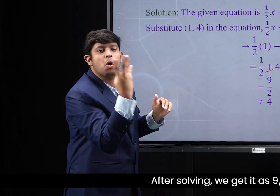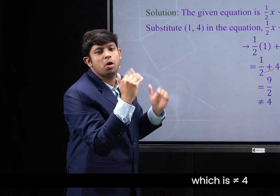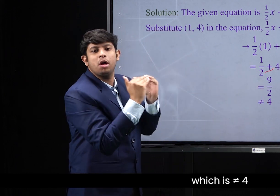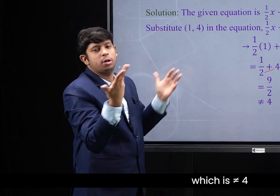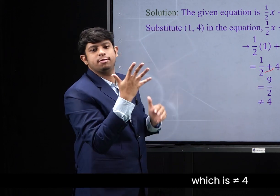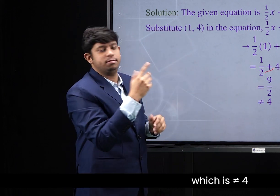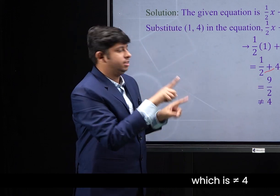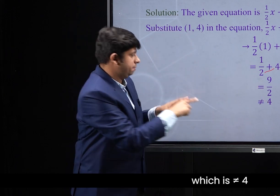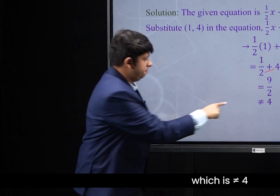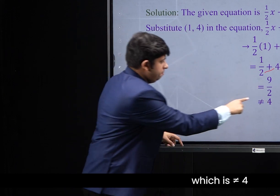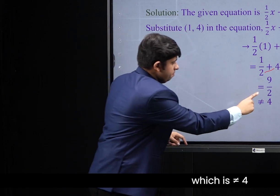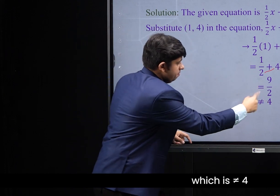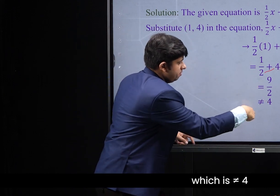Which is not equal to 4.